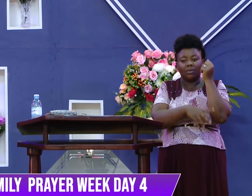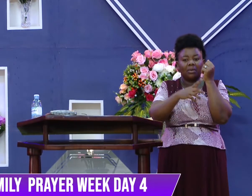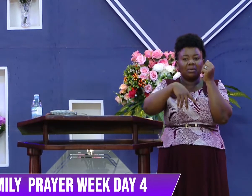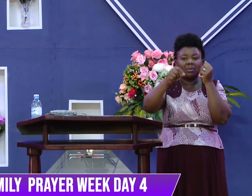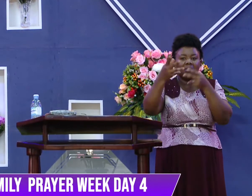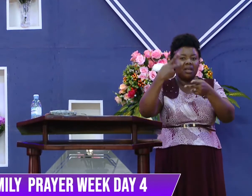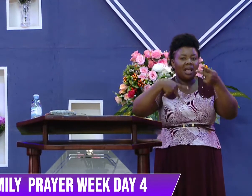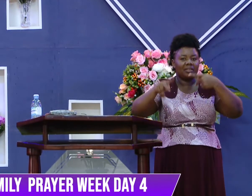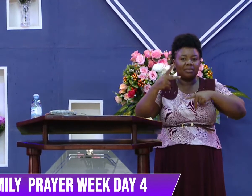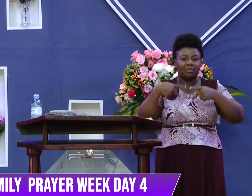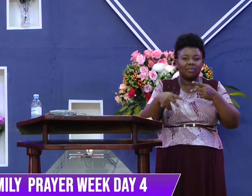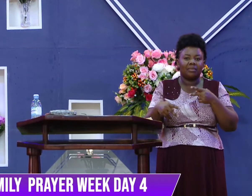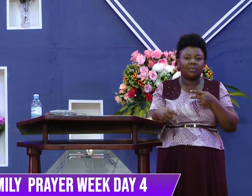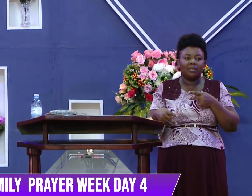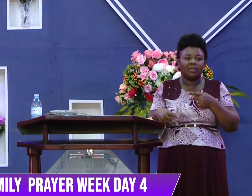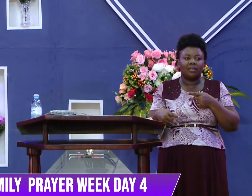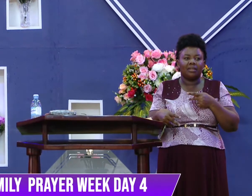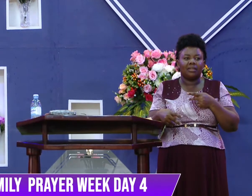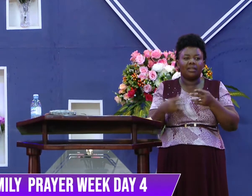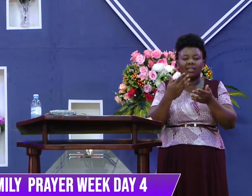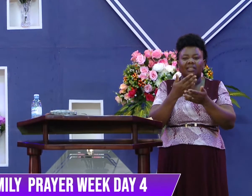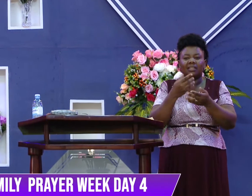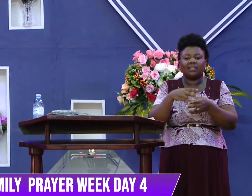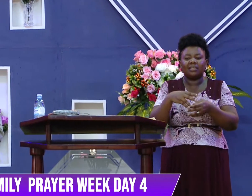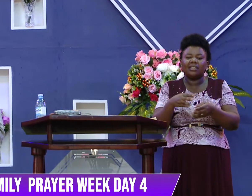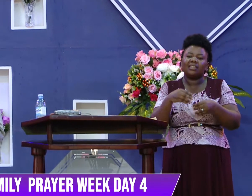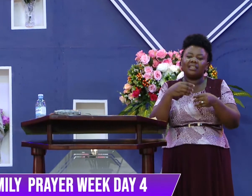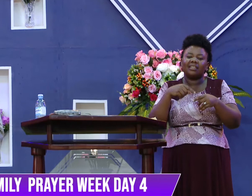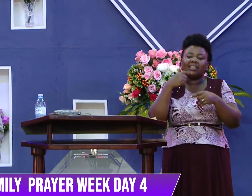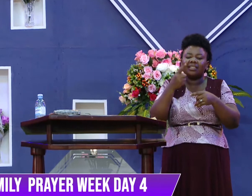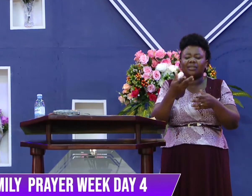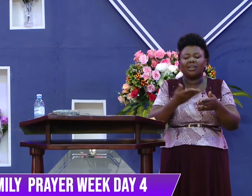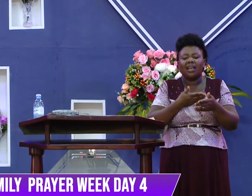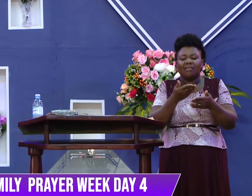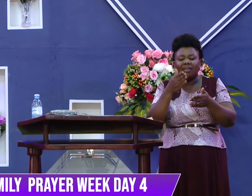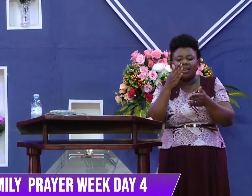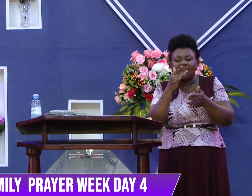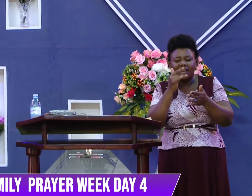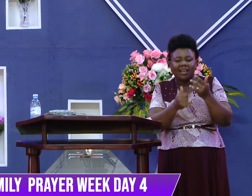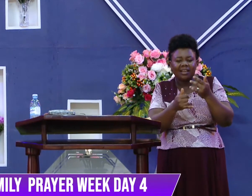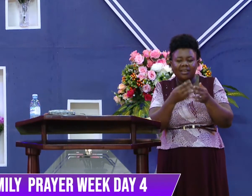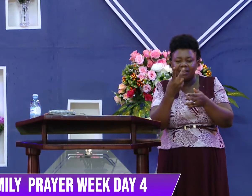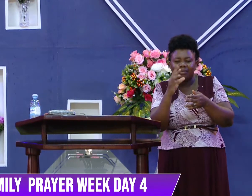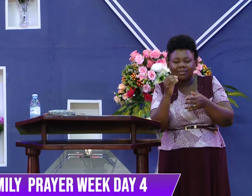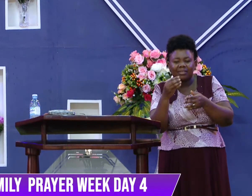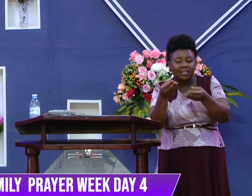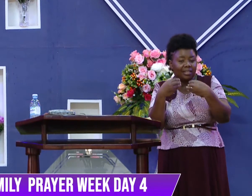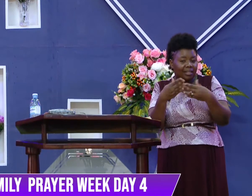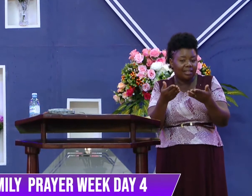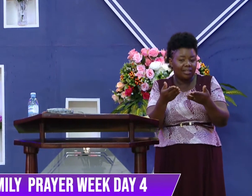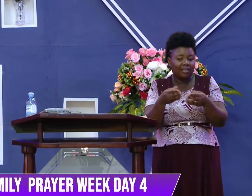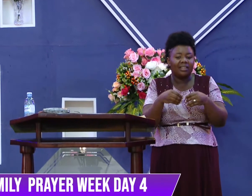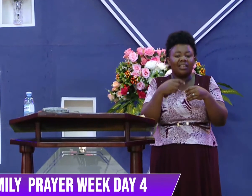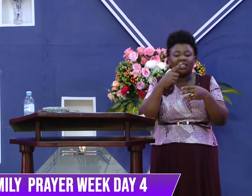when they go to the shop, and they say, you have balance of 200. Oh, leave the 200.